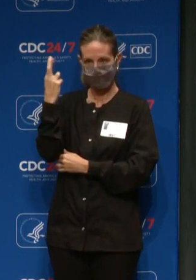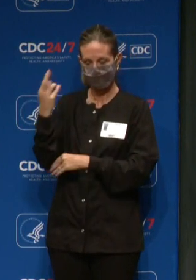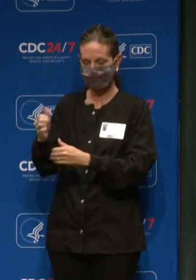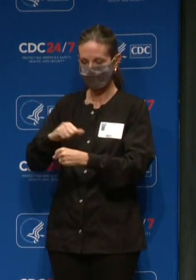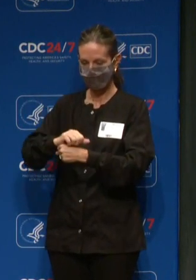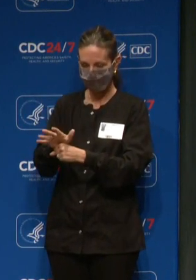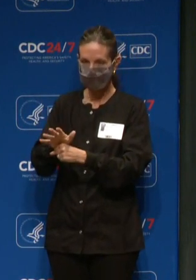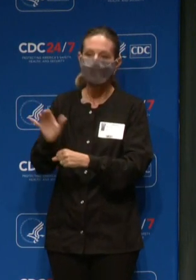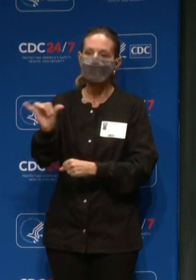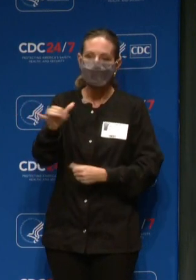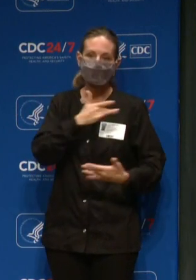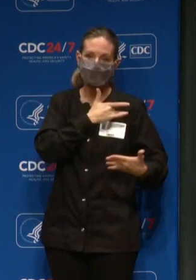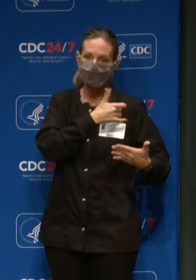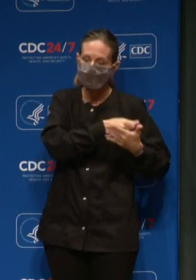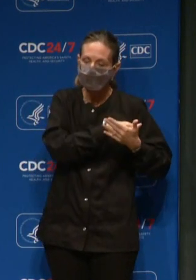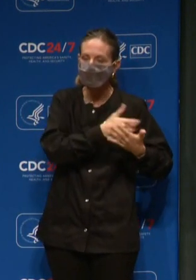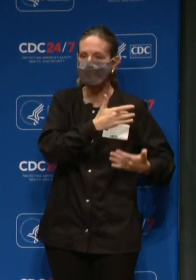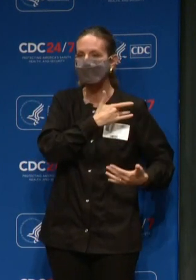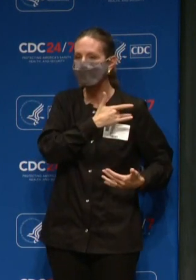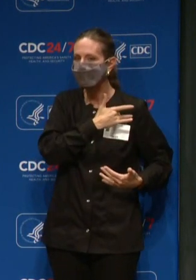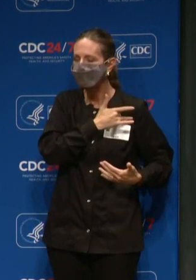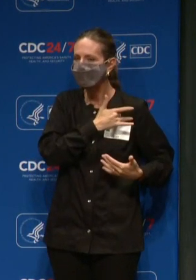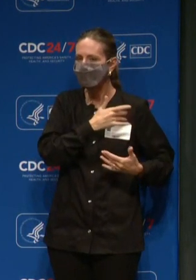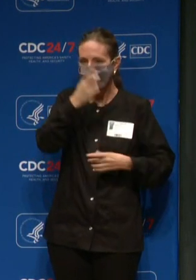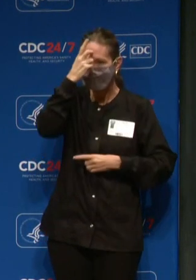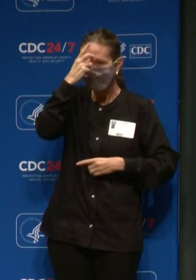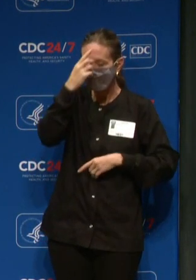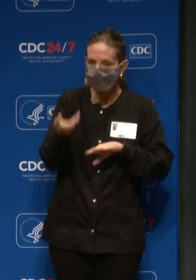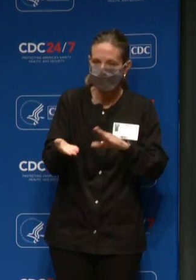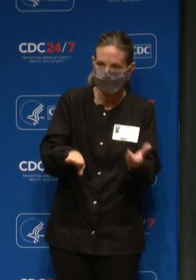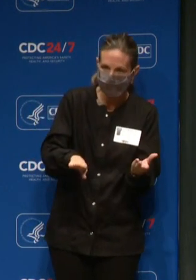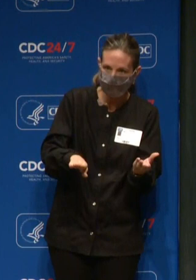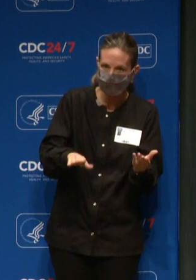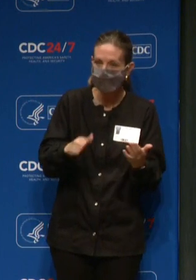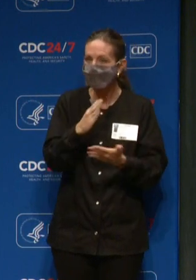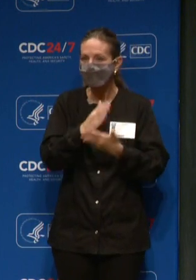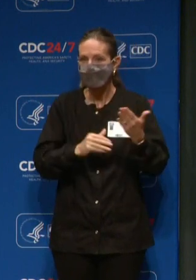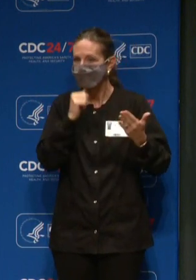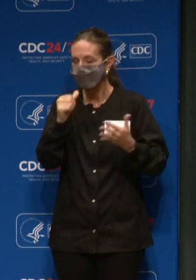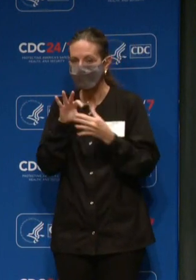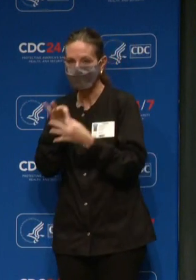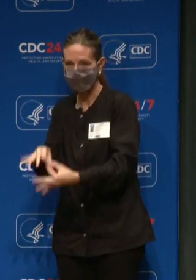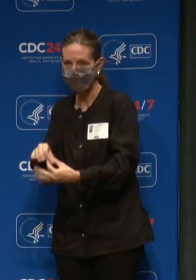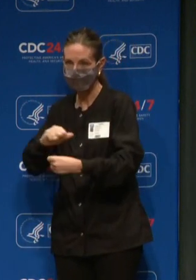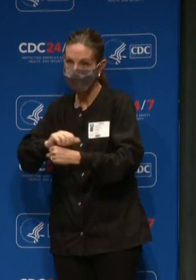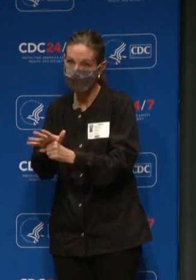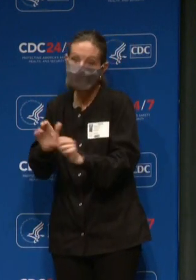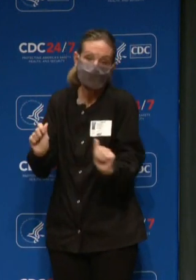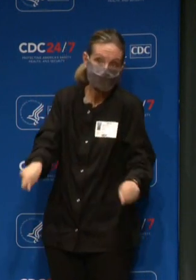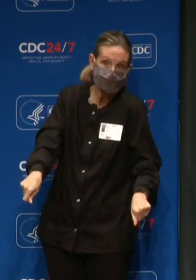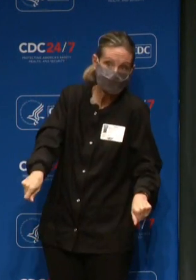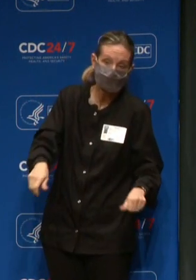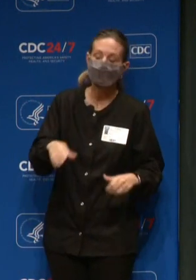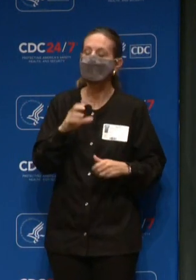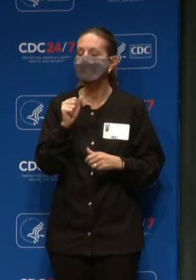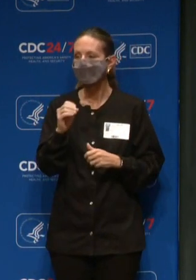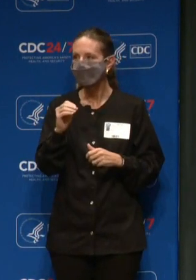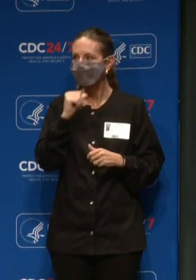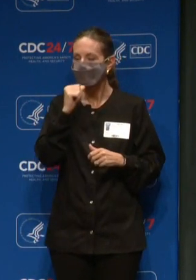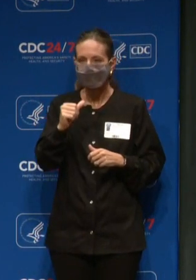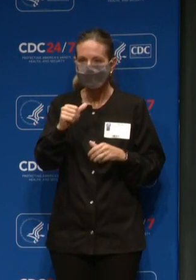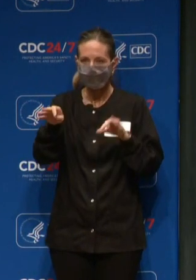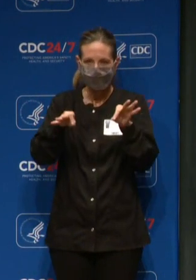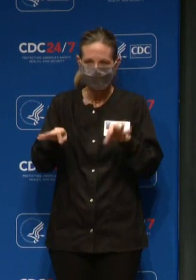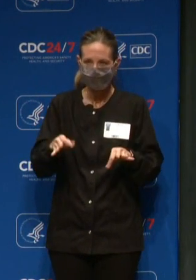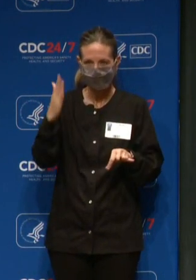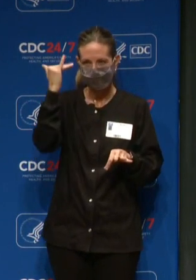like cardiovascular death that aren't directly linked to COVID-19, there's not a really great explanation for why